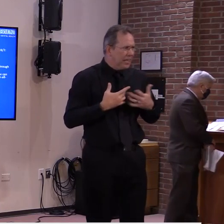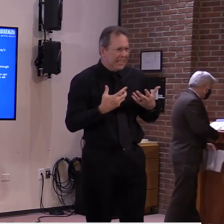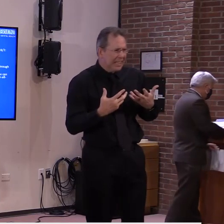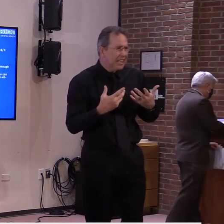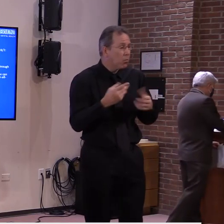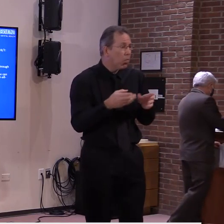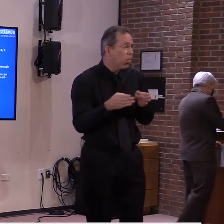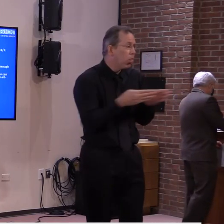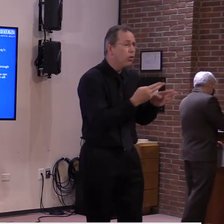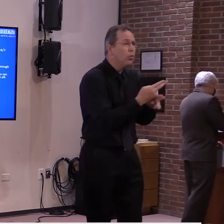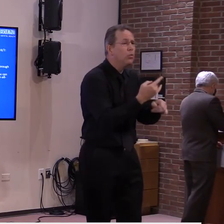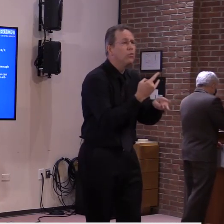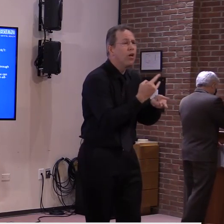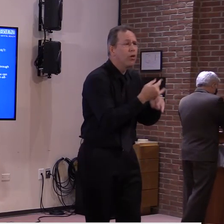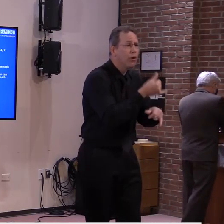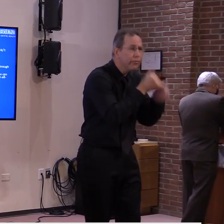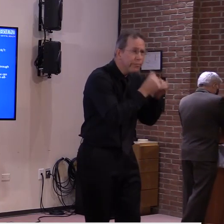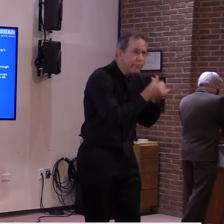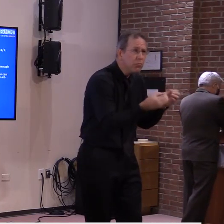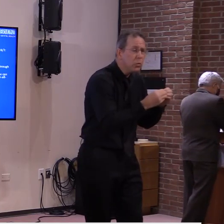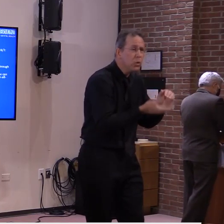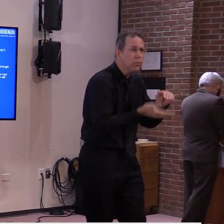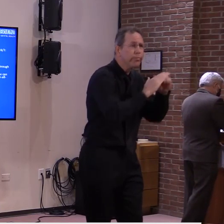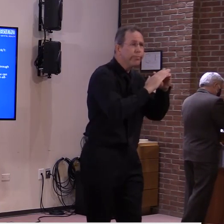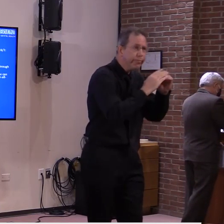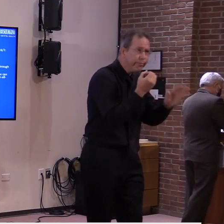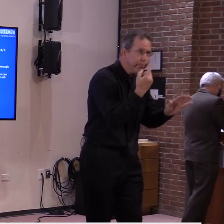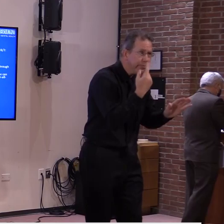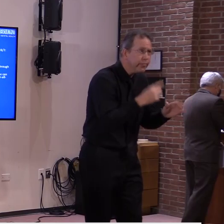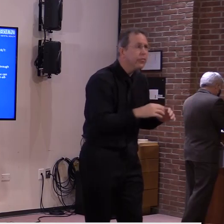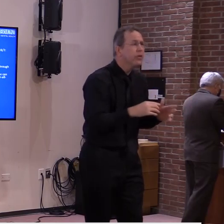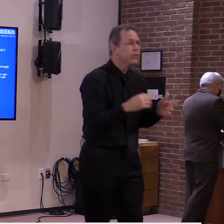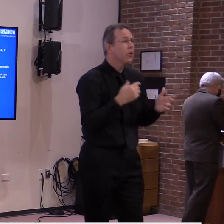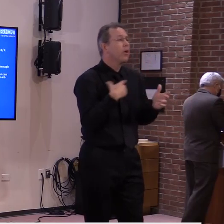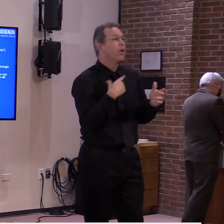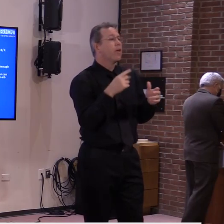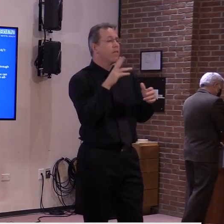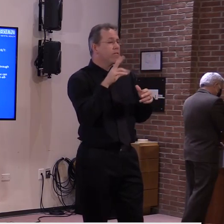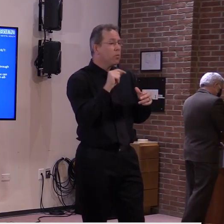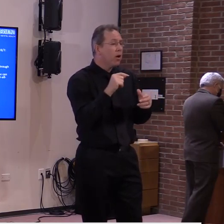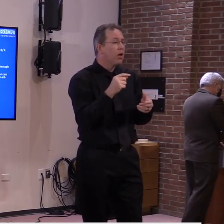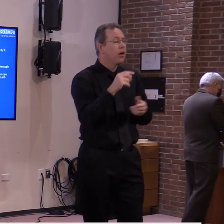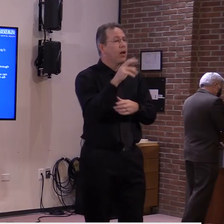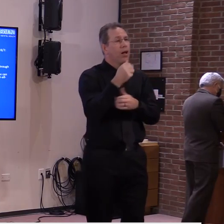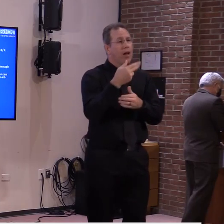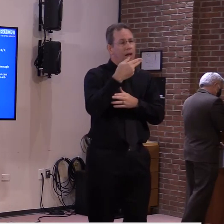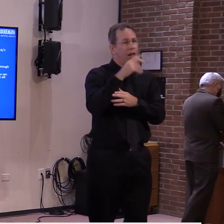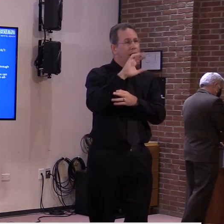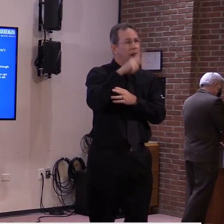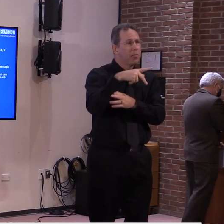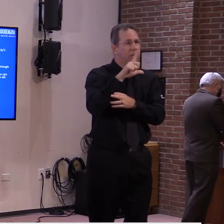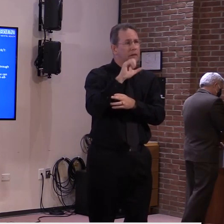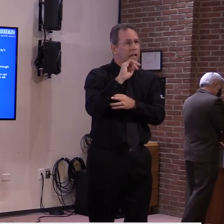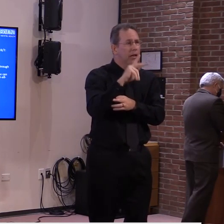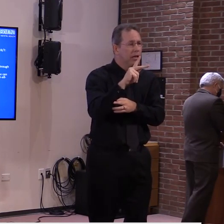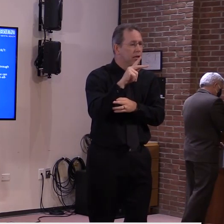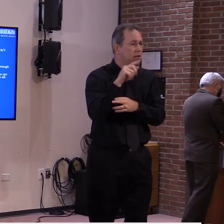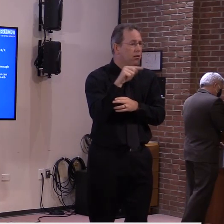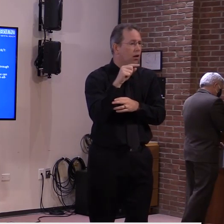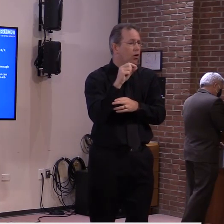Vermont Department of Health has established Vermont HealthLink, a free and confidential referral service available to connect people